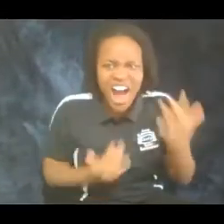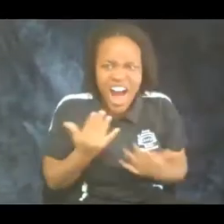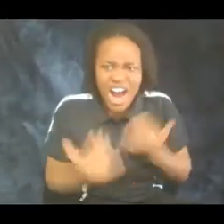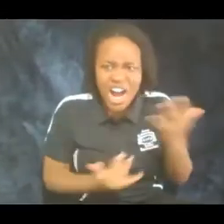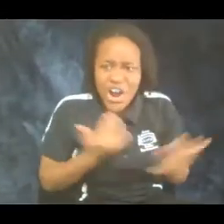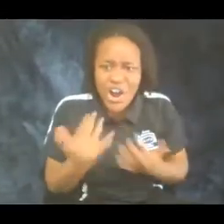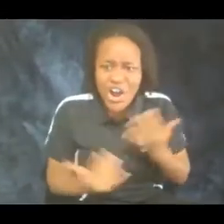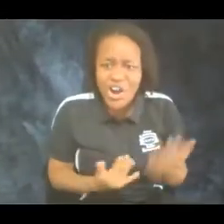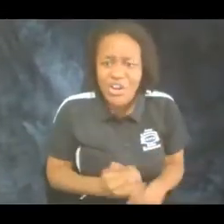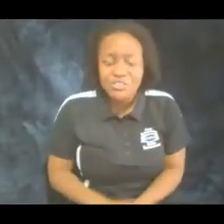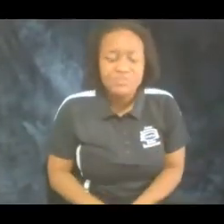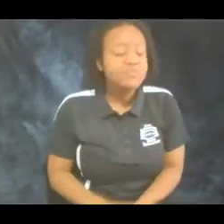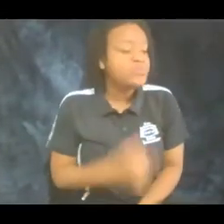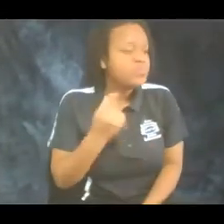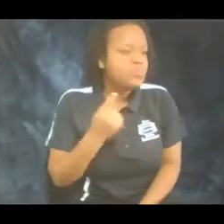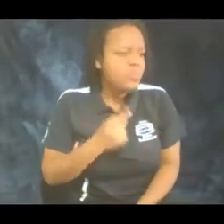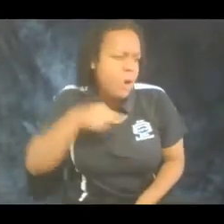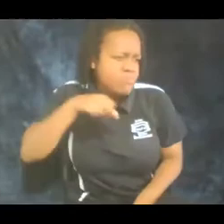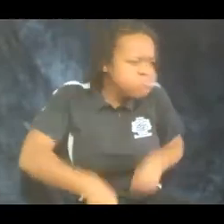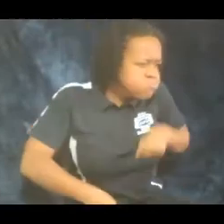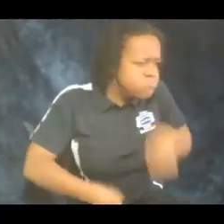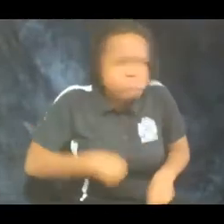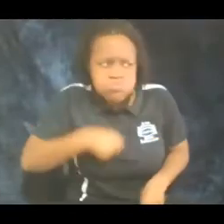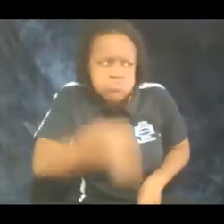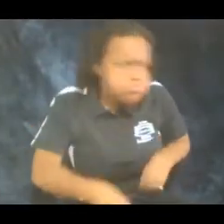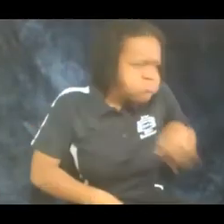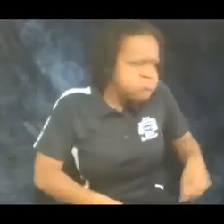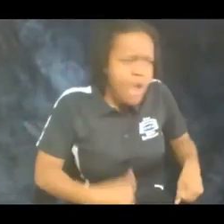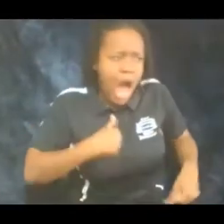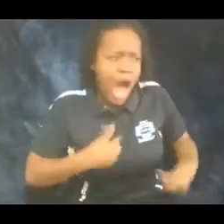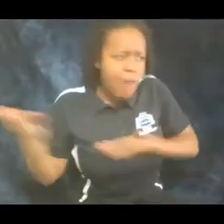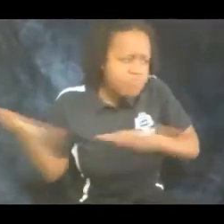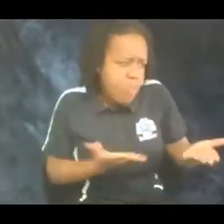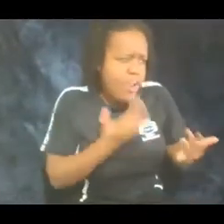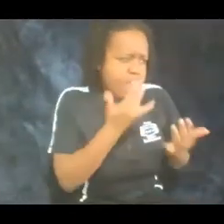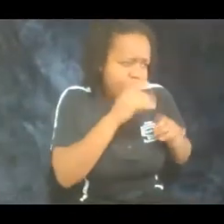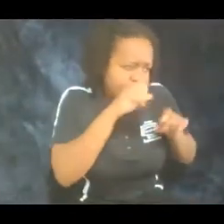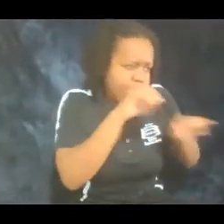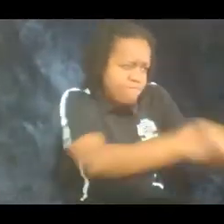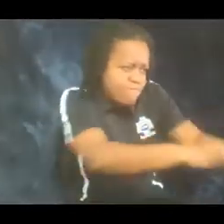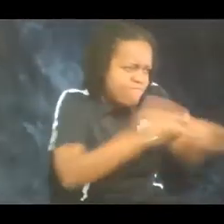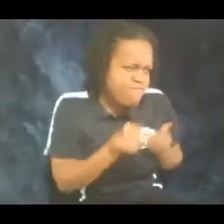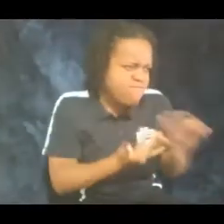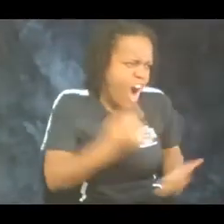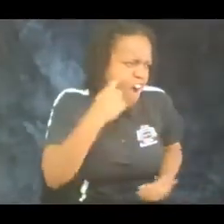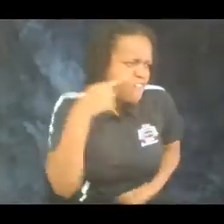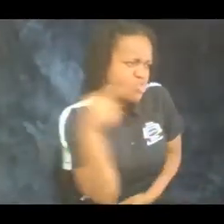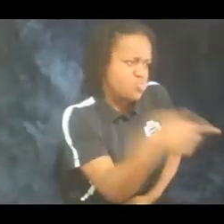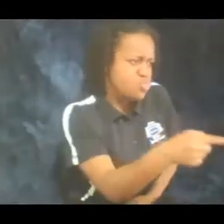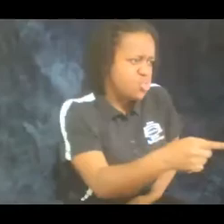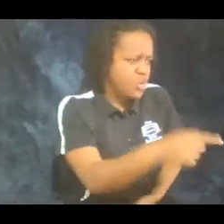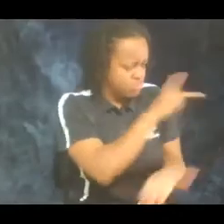Blaze stormed into the palace. "I bring fire for your majesty," Blaze roared, breathing fire at the